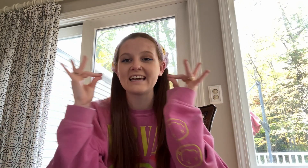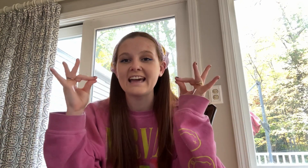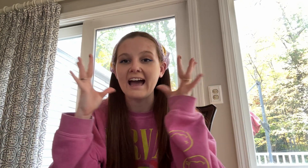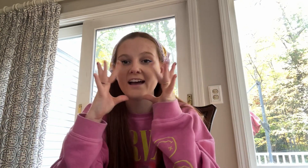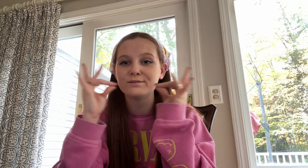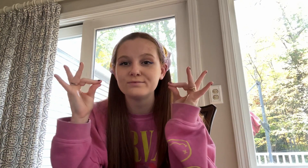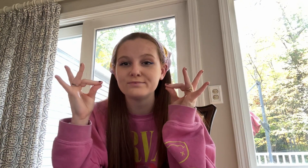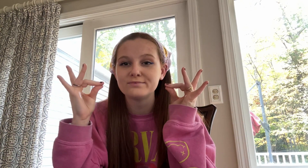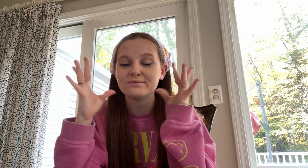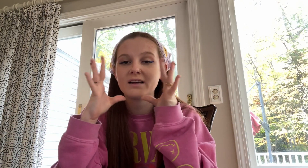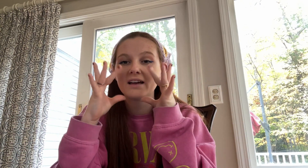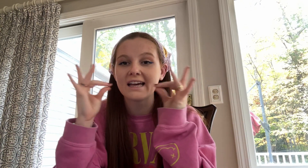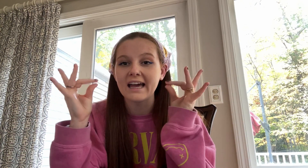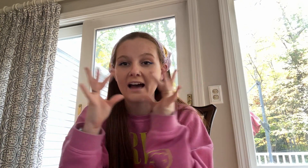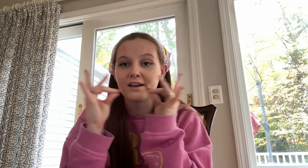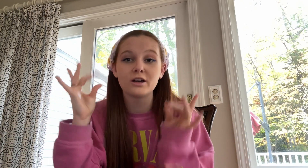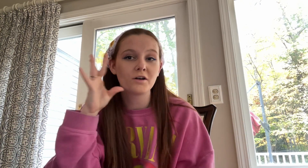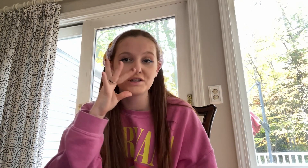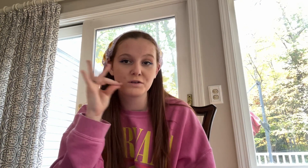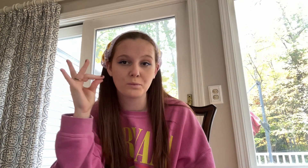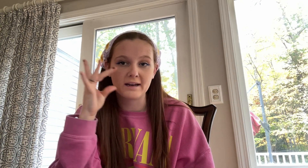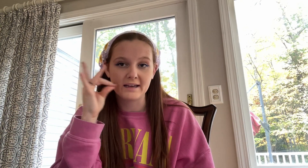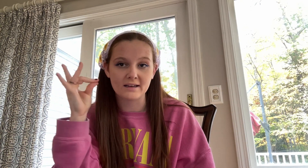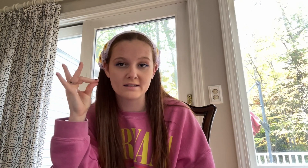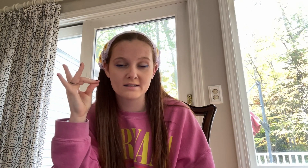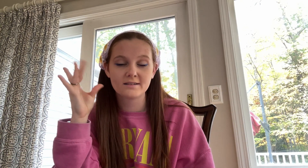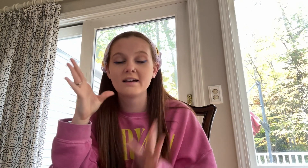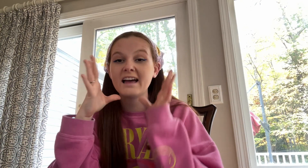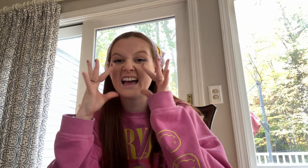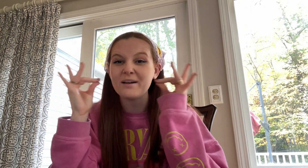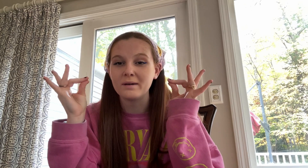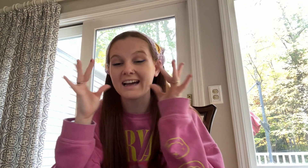Cat. Cat. You can always do it with one hand, but cat.